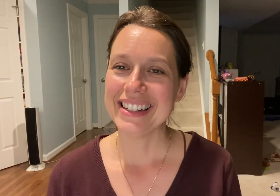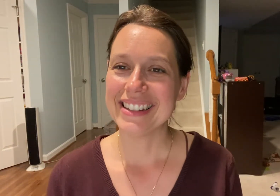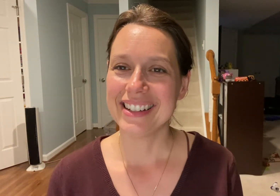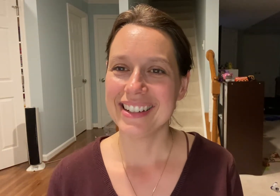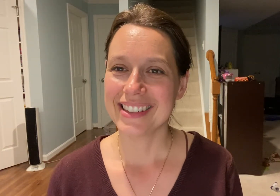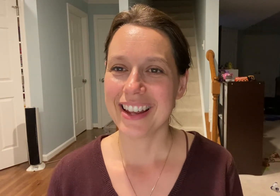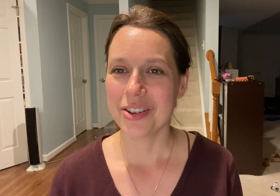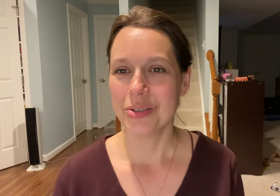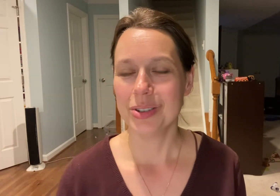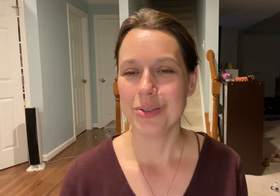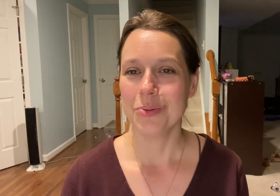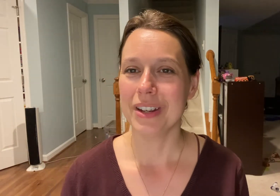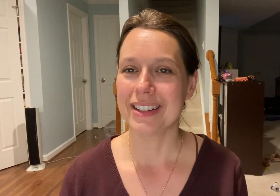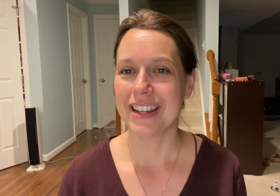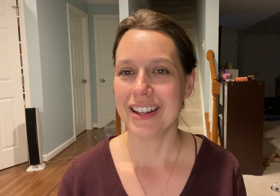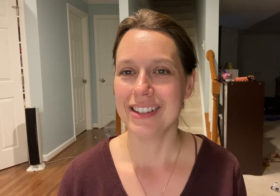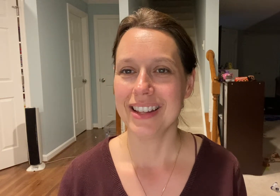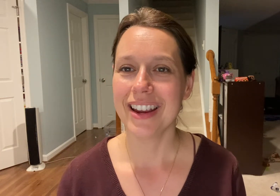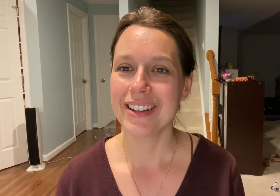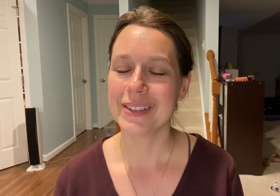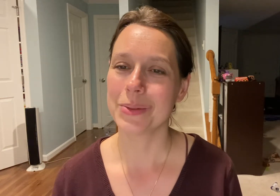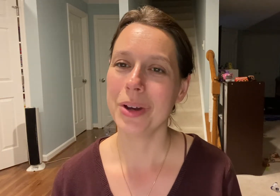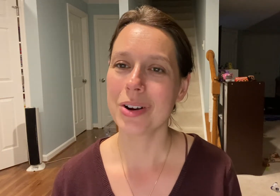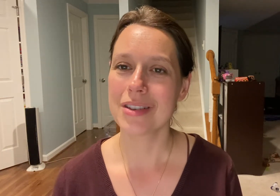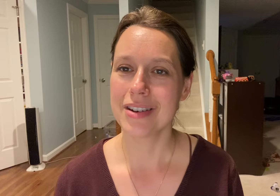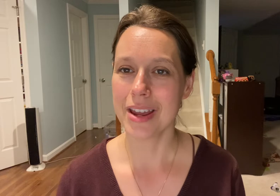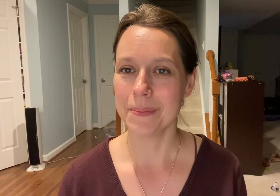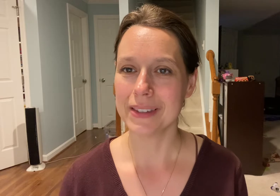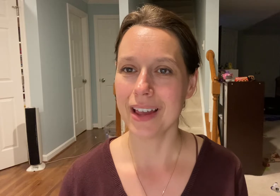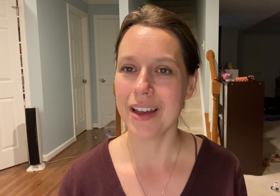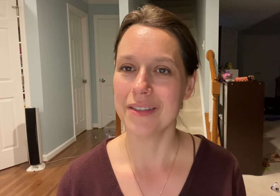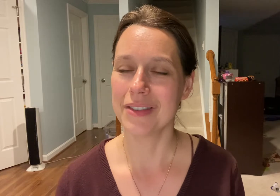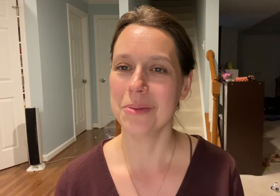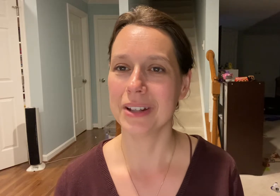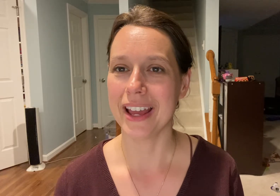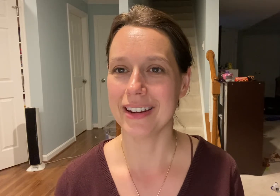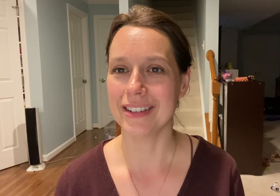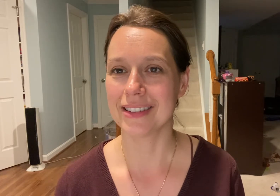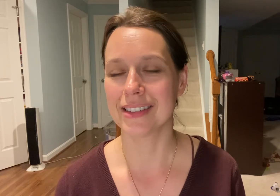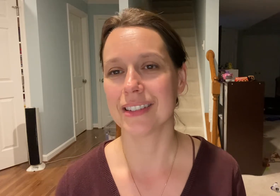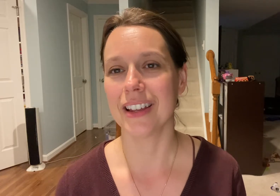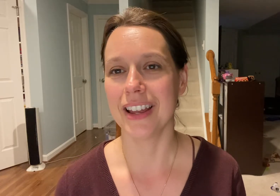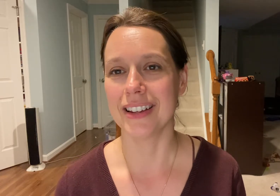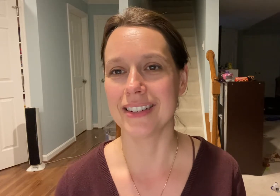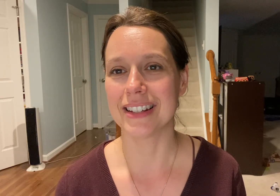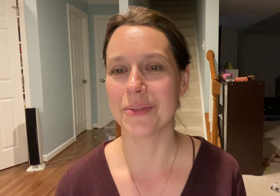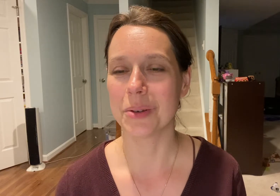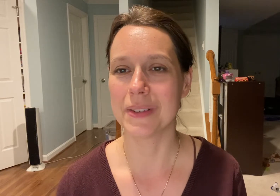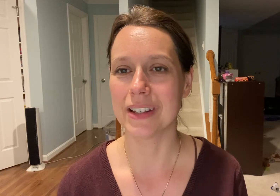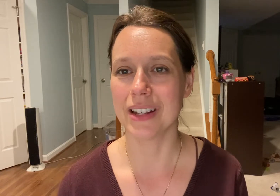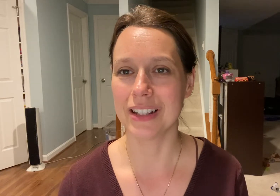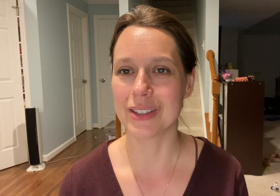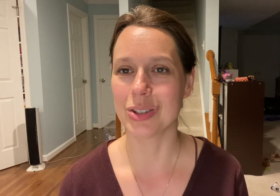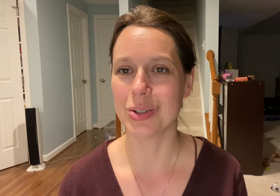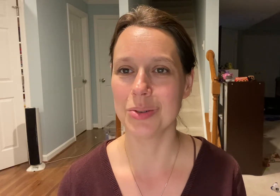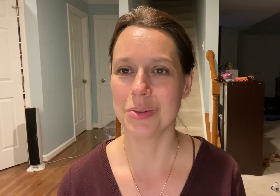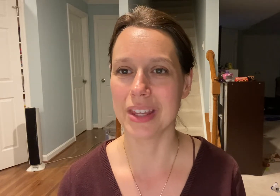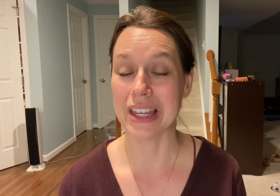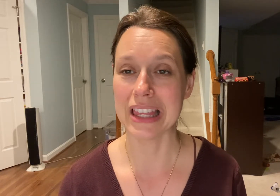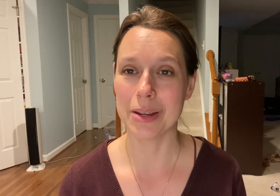CC, cycle 2, week 10, science. What are the names of the planets? And we'll be singing this to the theme